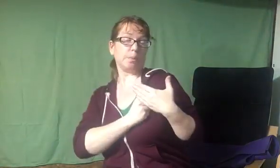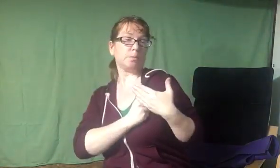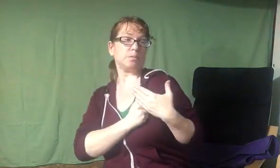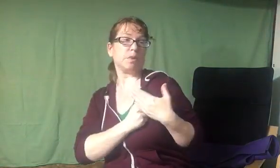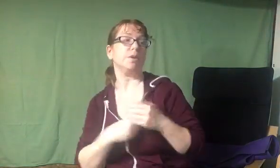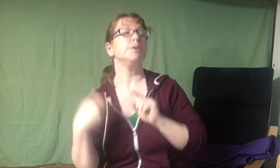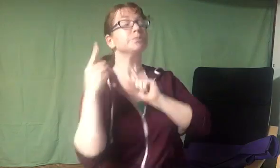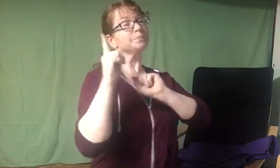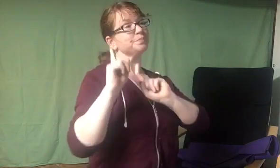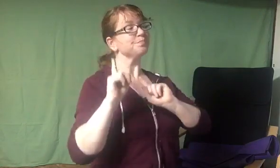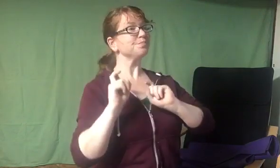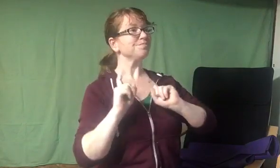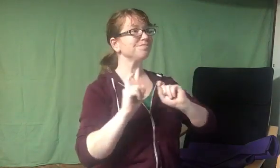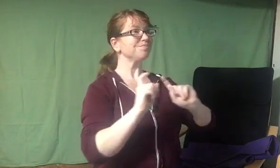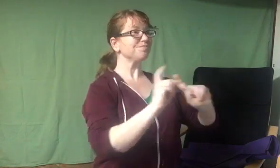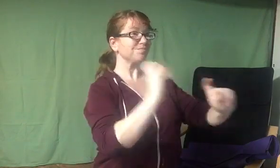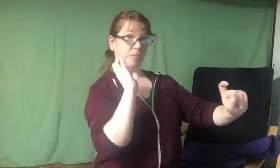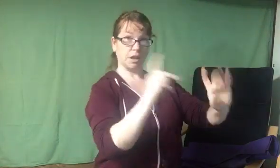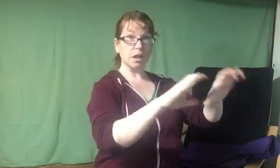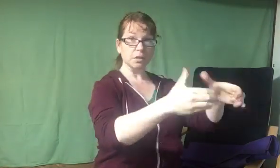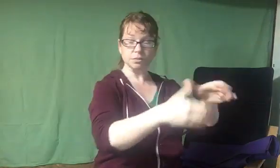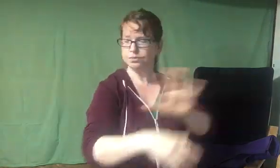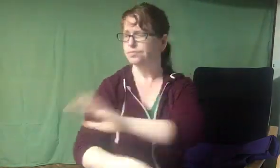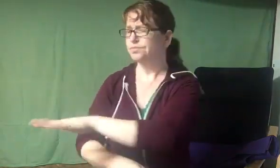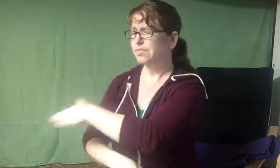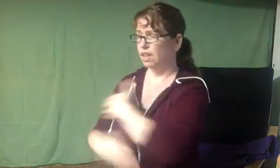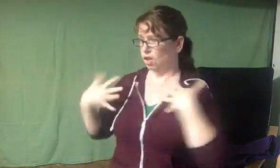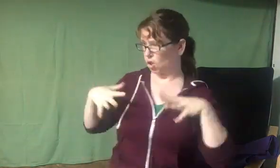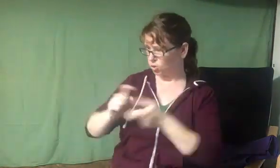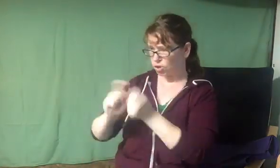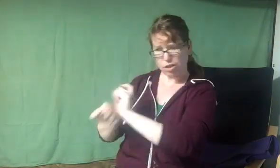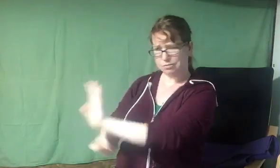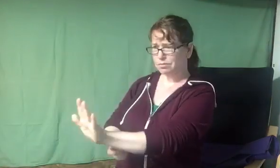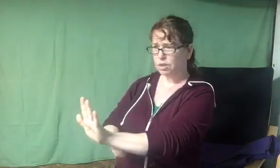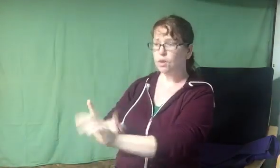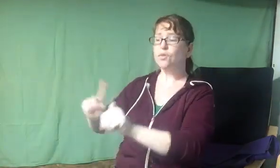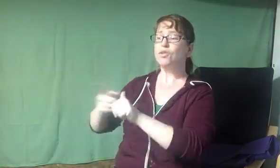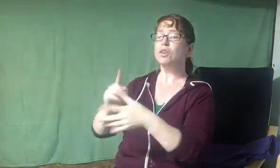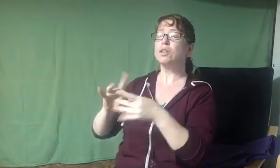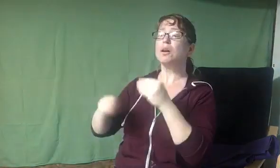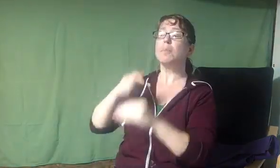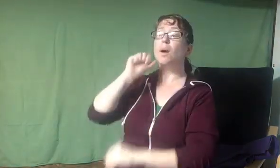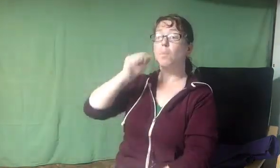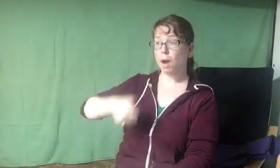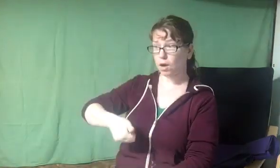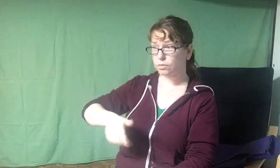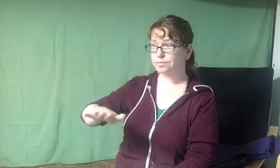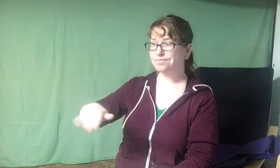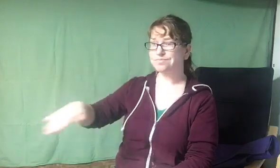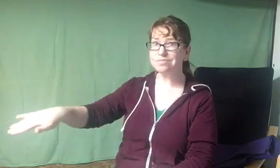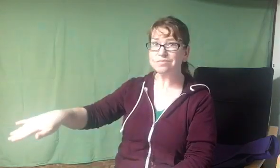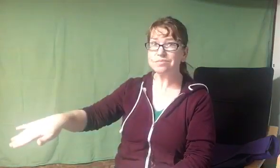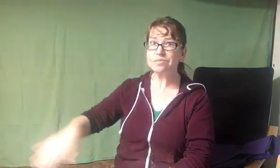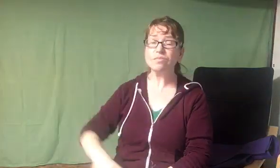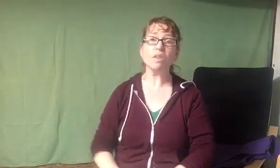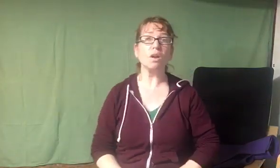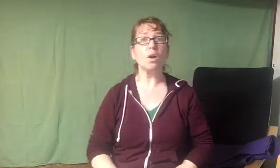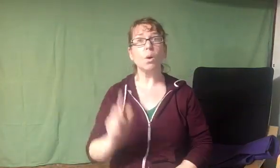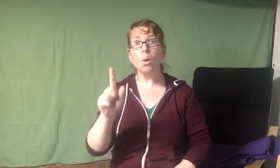pupils. "Before you all go and get changed, I want to talk about tomorrow," said Mr. Beaker. "There was only one team who managed to finish the